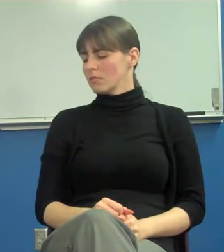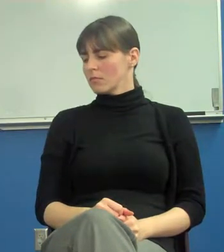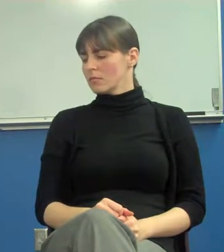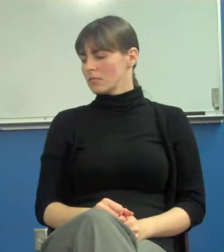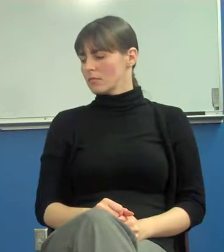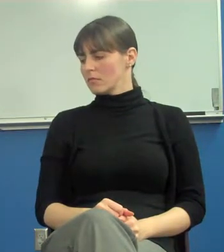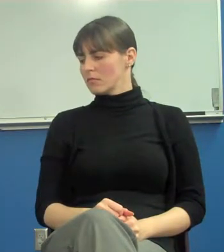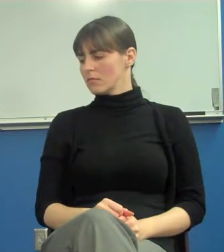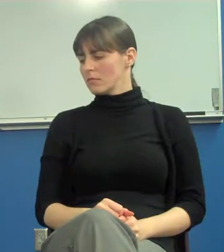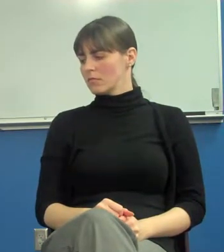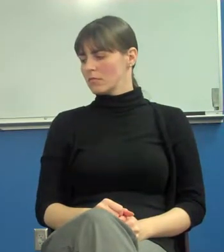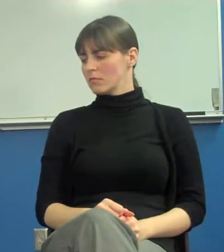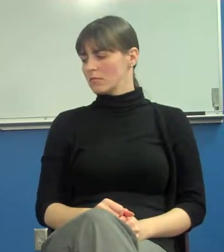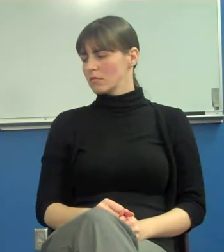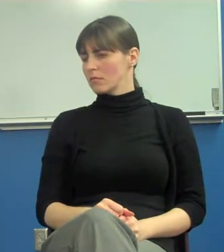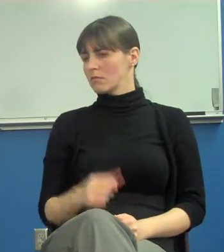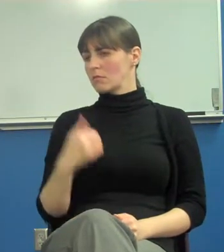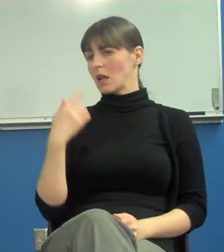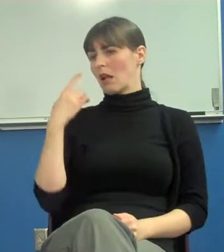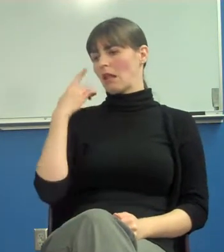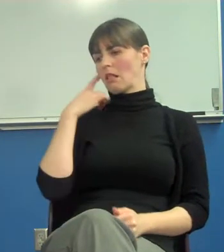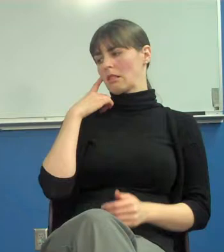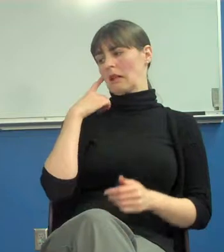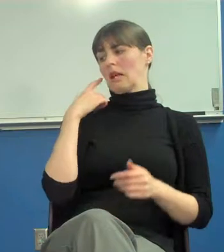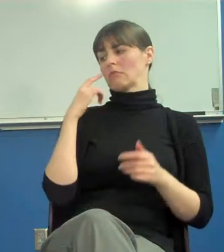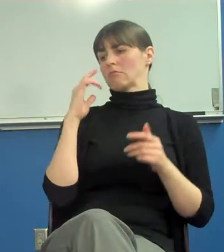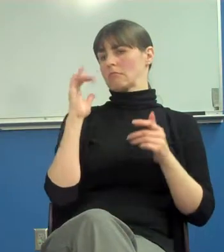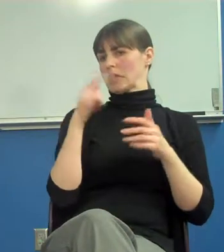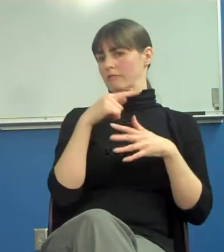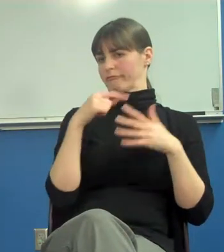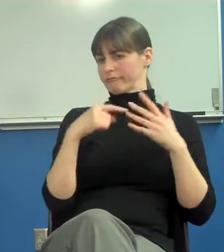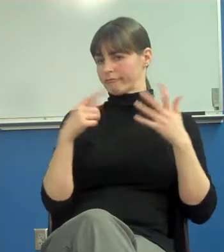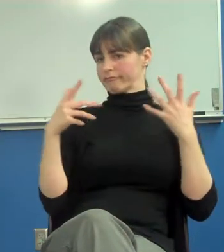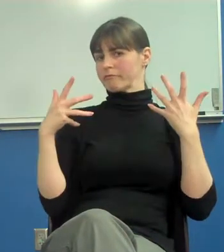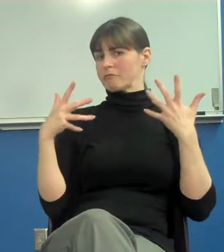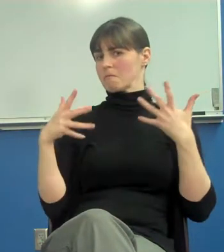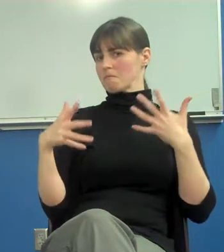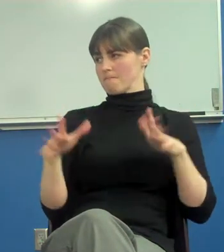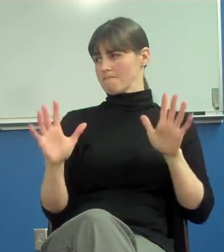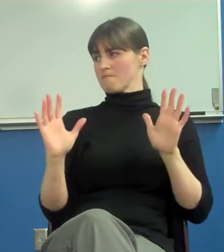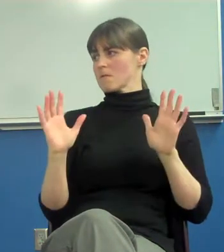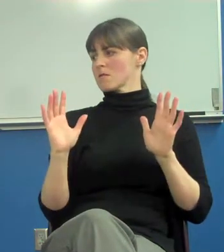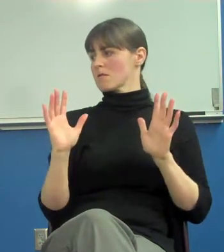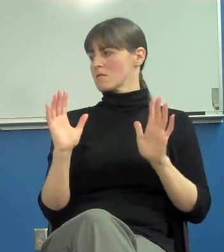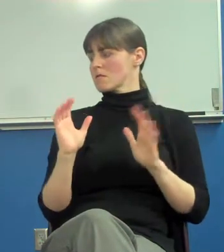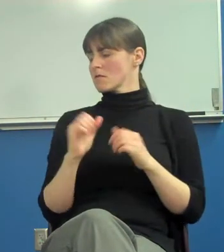I think I've pretty much covered all my notes that I wanted to.